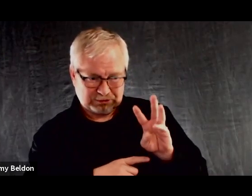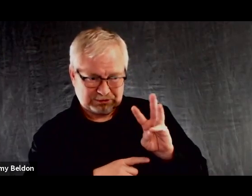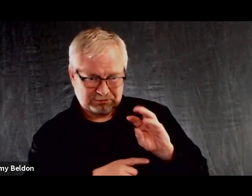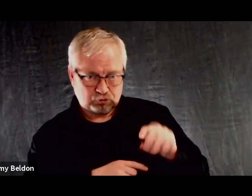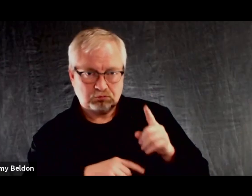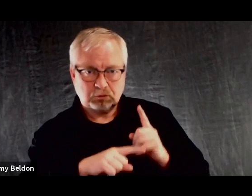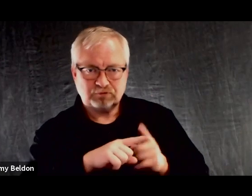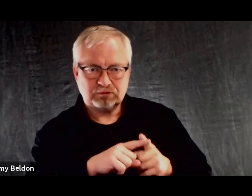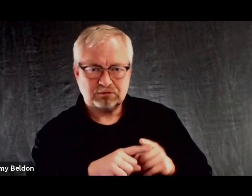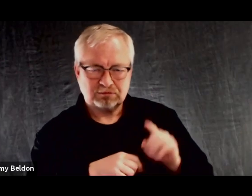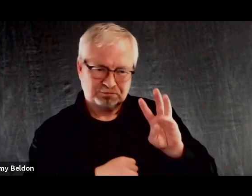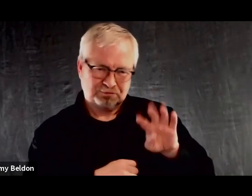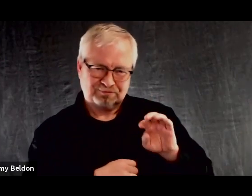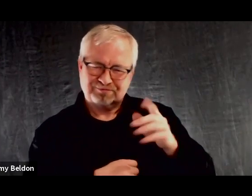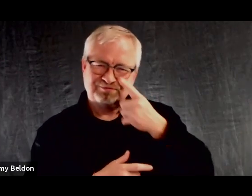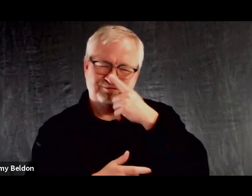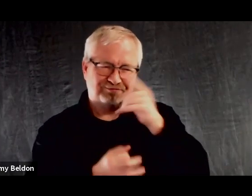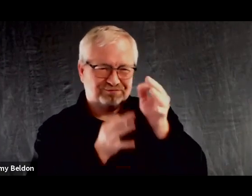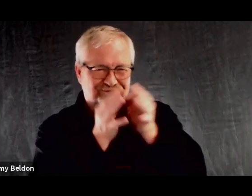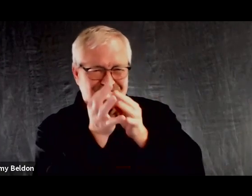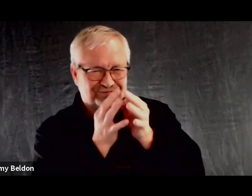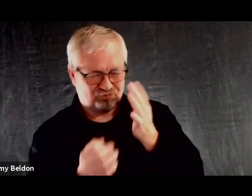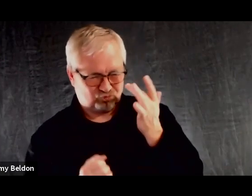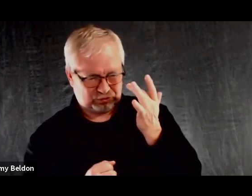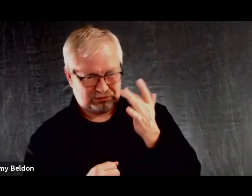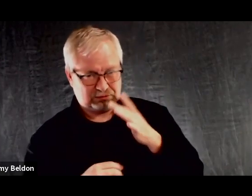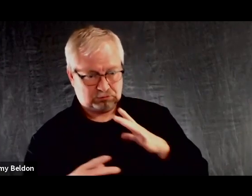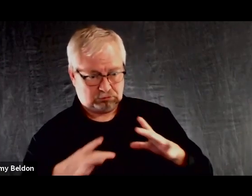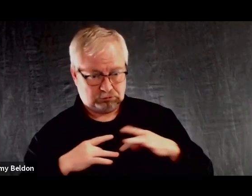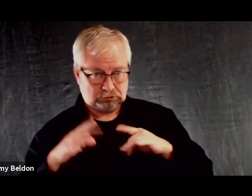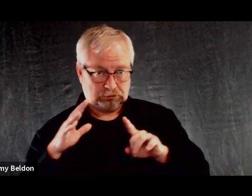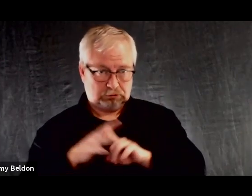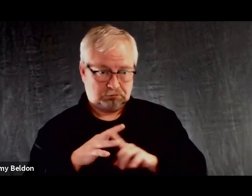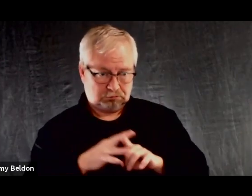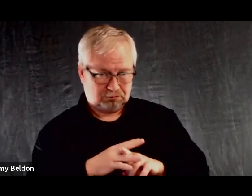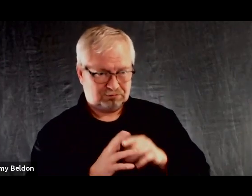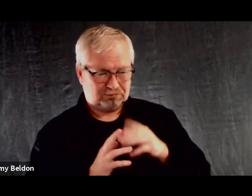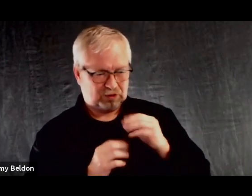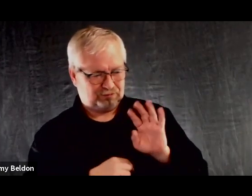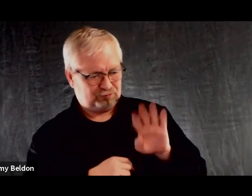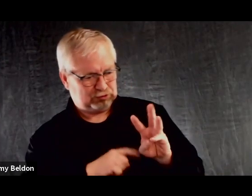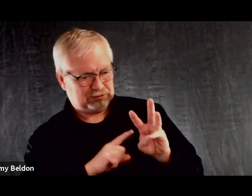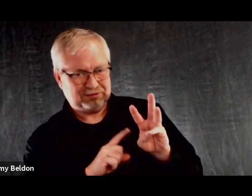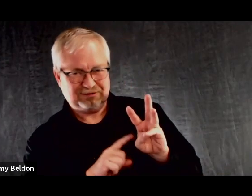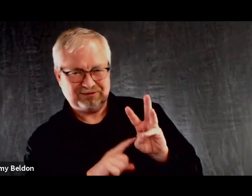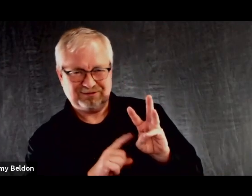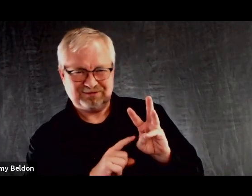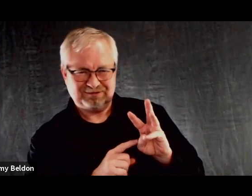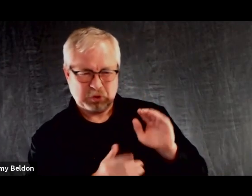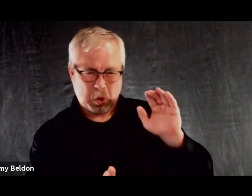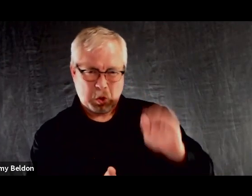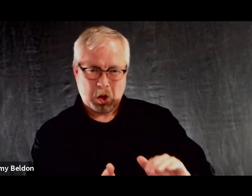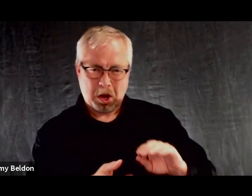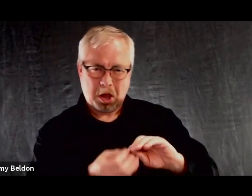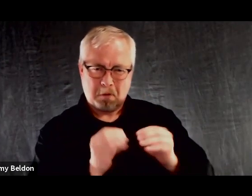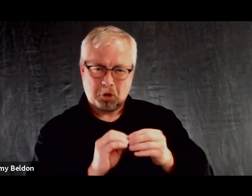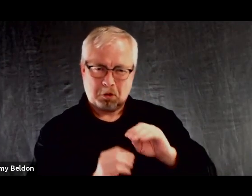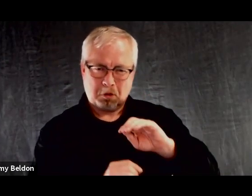that within your, albeit lower than you want to, testing sample size?